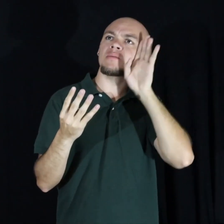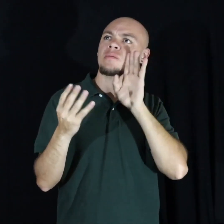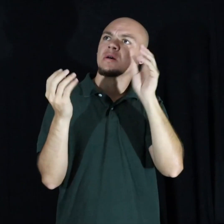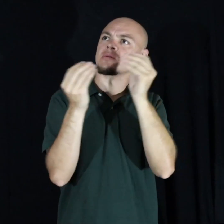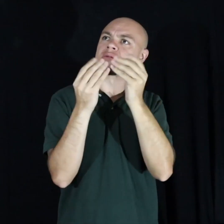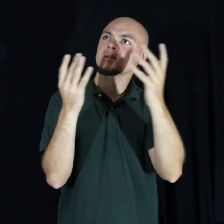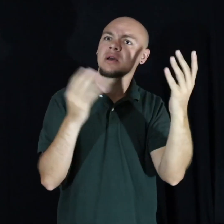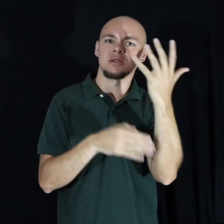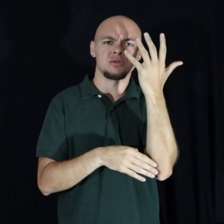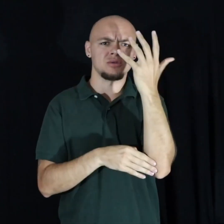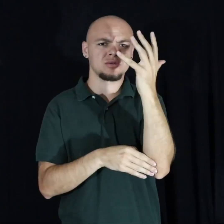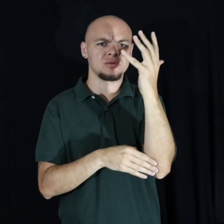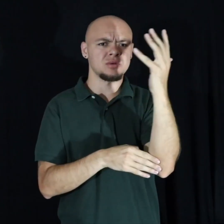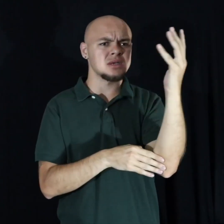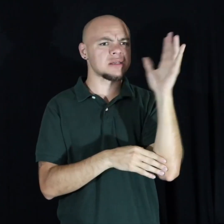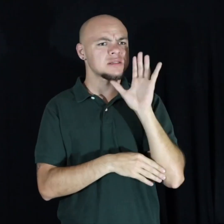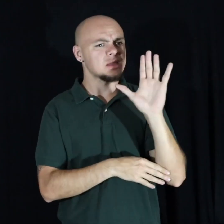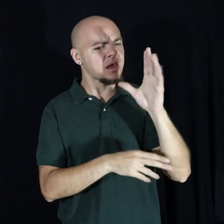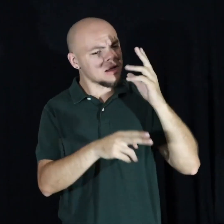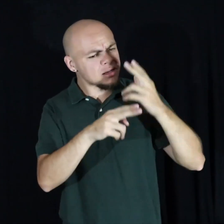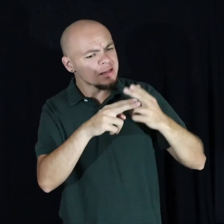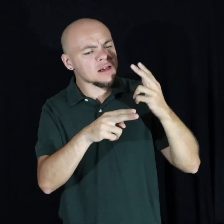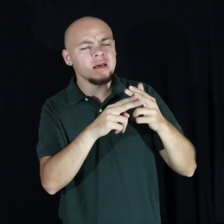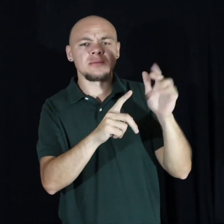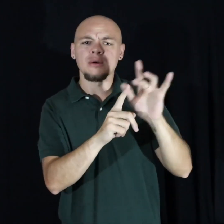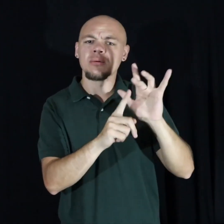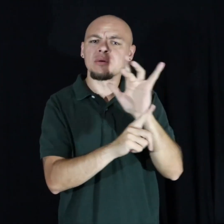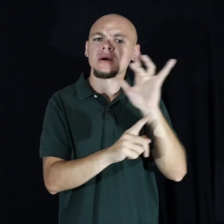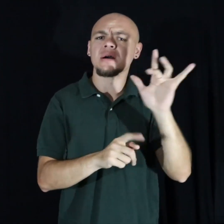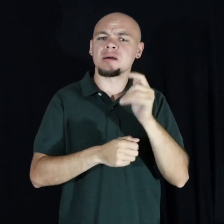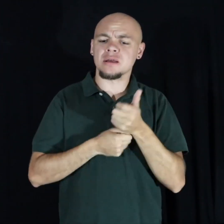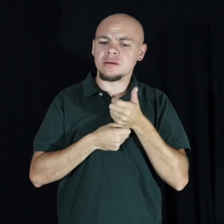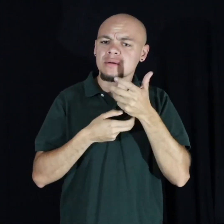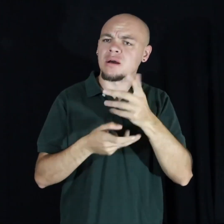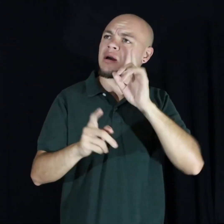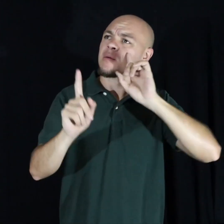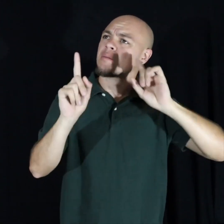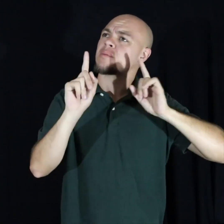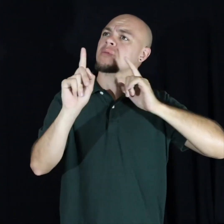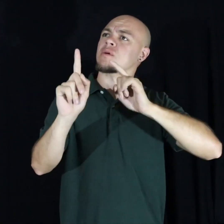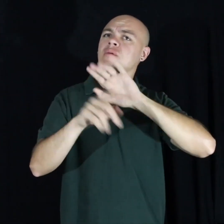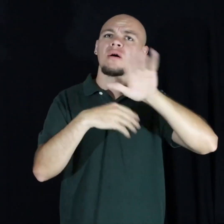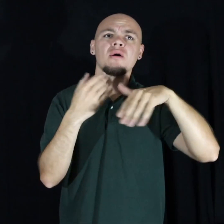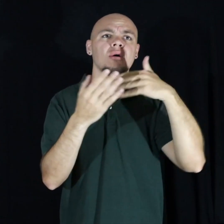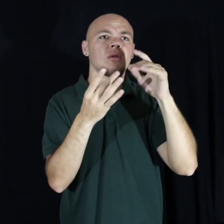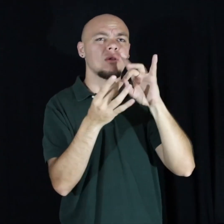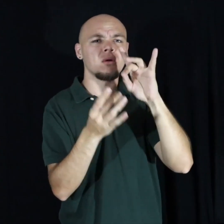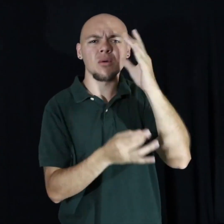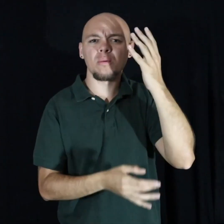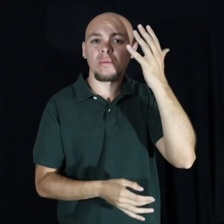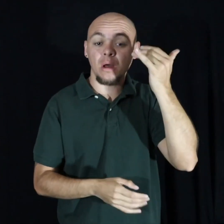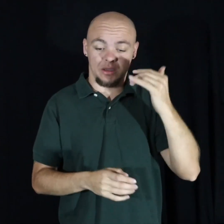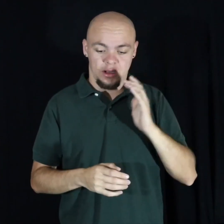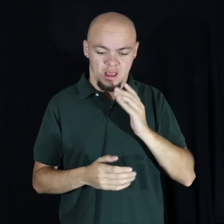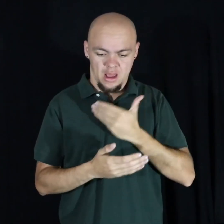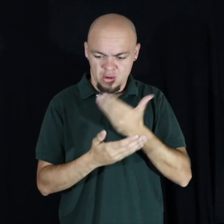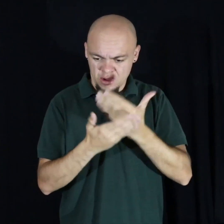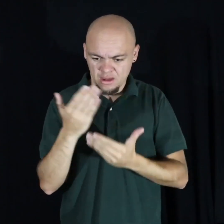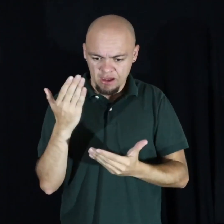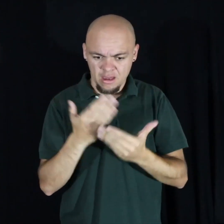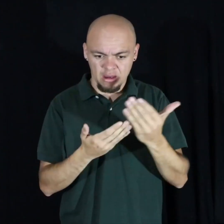trees weep a song of their names, and the church still gives purpose to all of the ghosts, because even with our hands